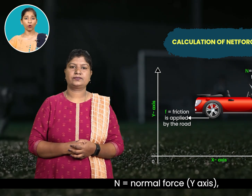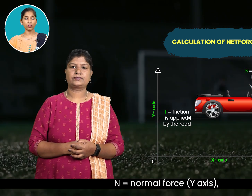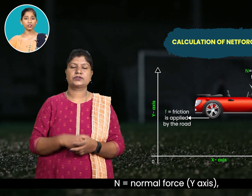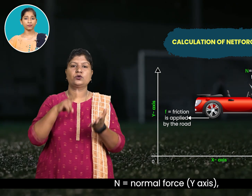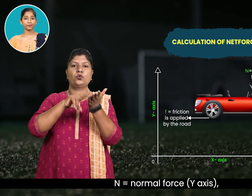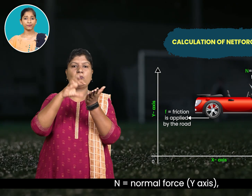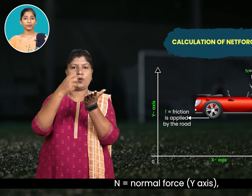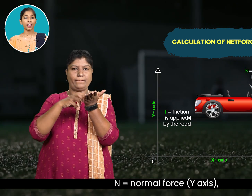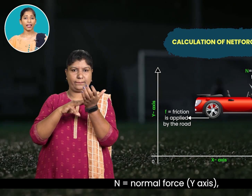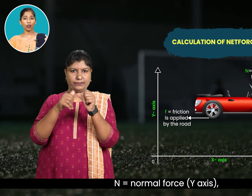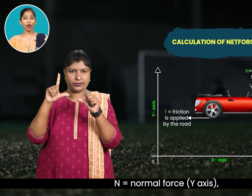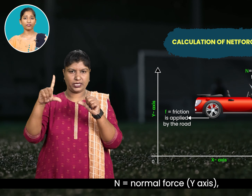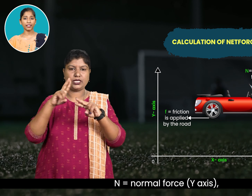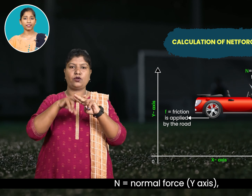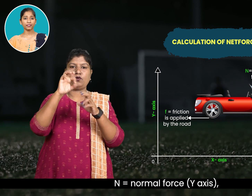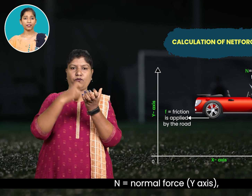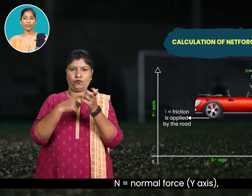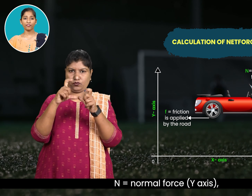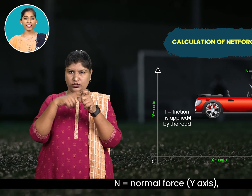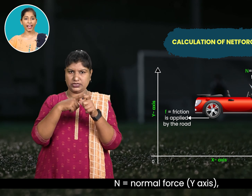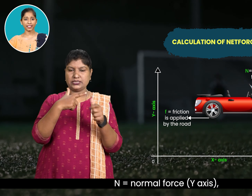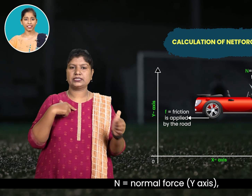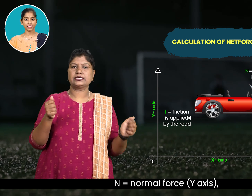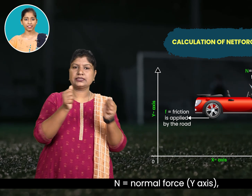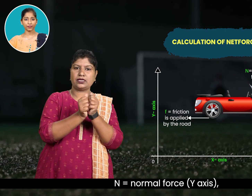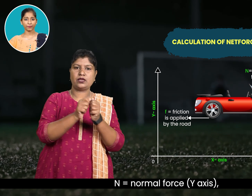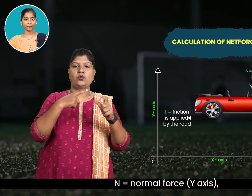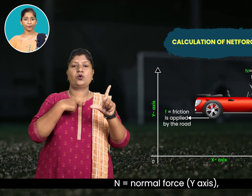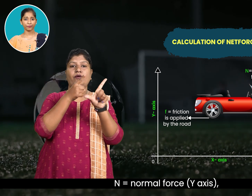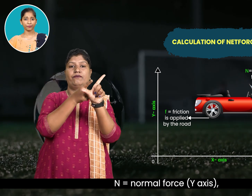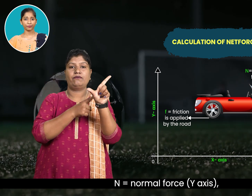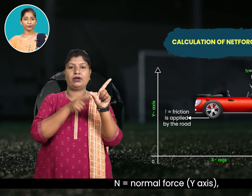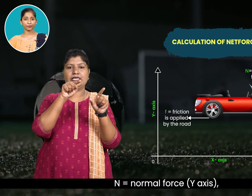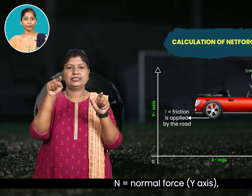normal force along with y-axis.